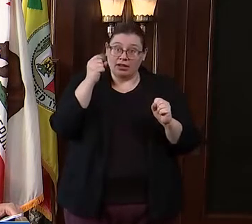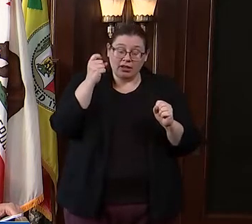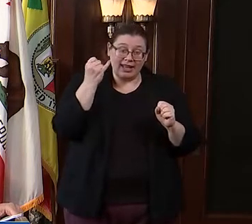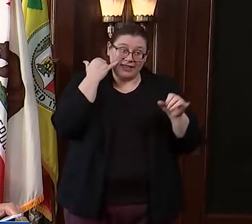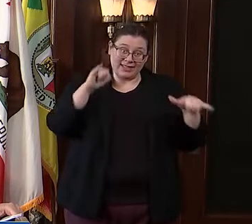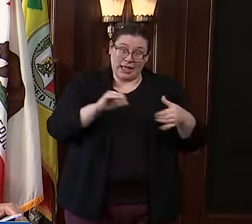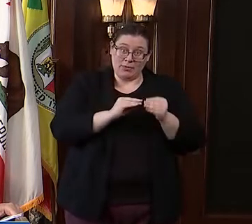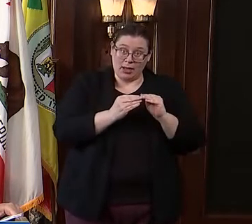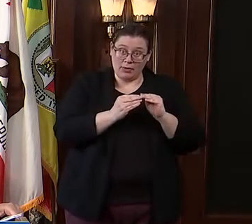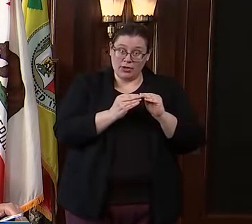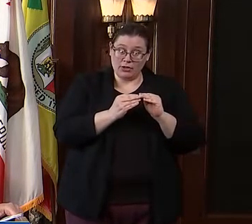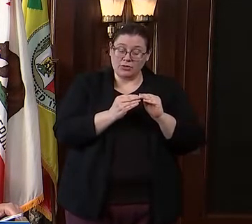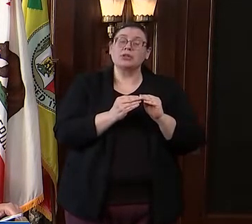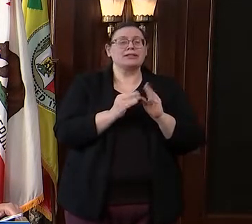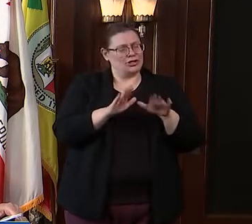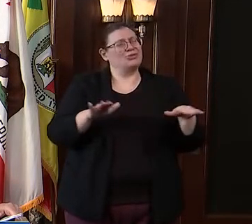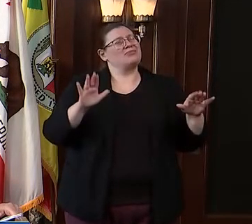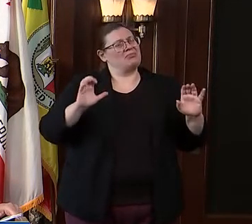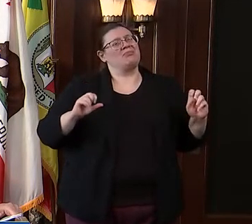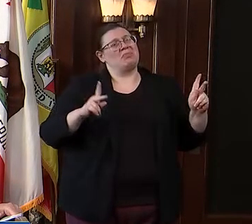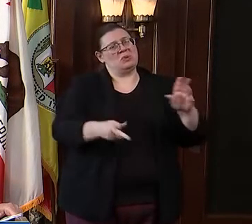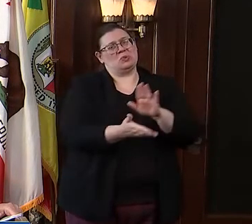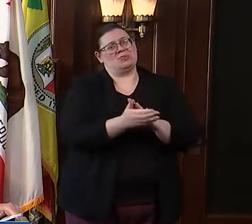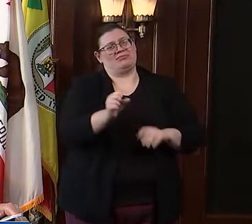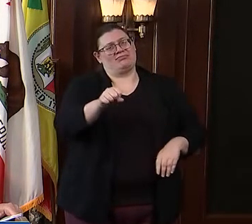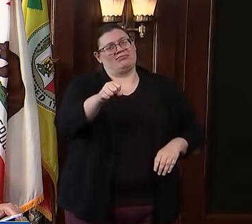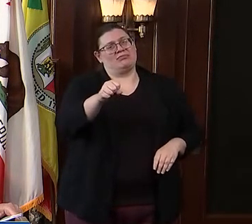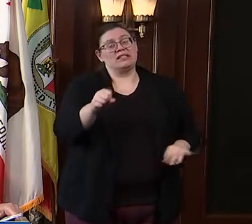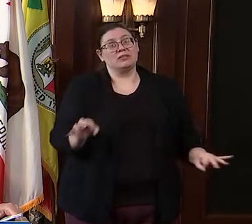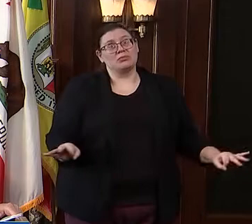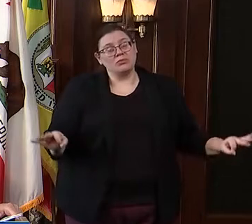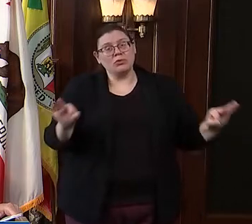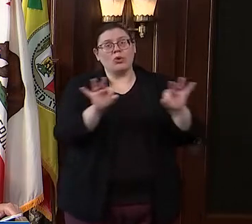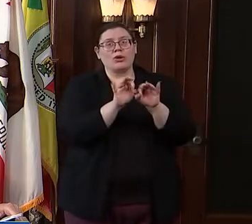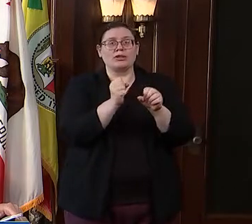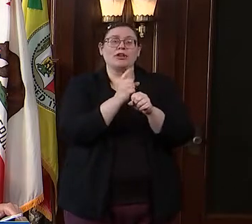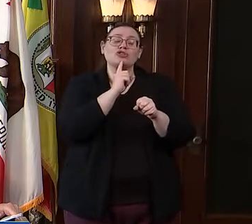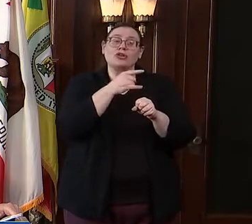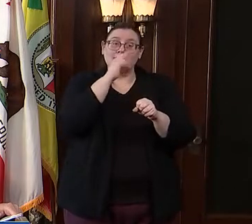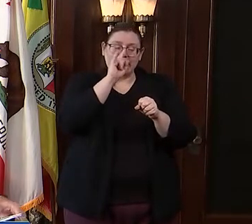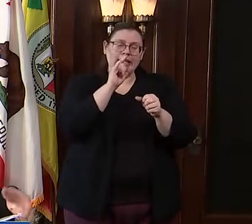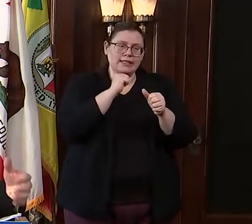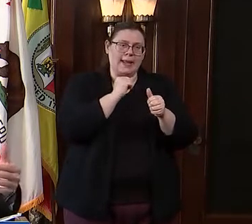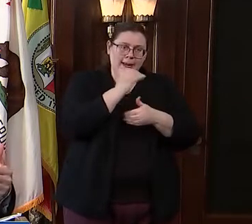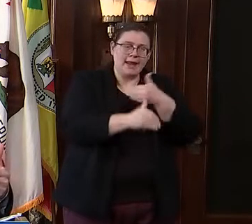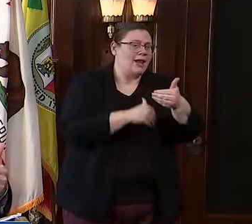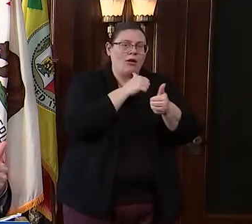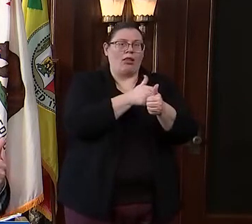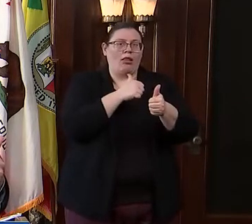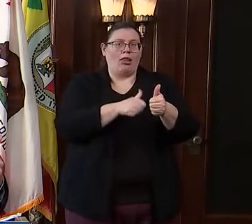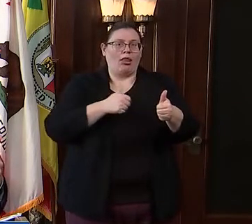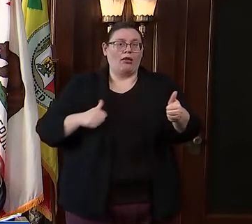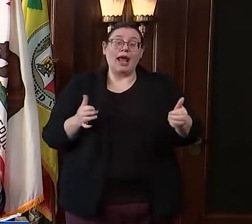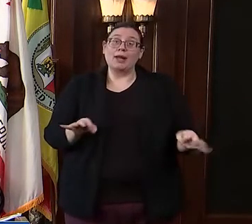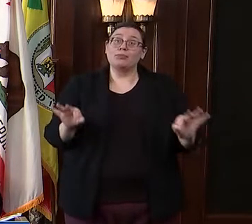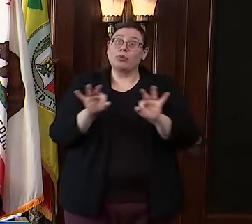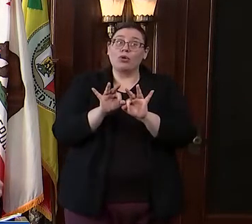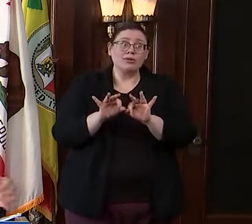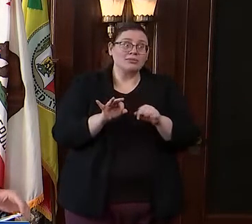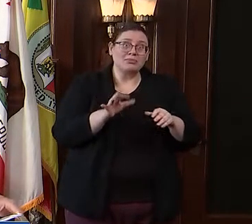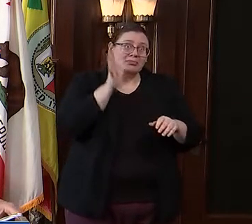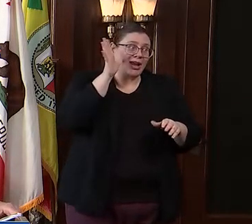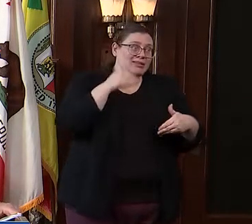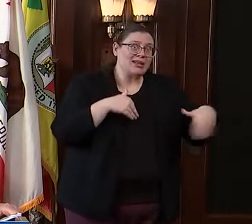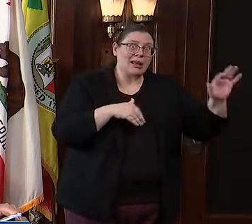we do get children back to school. This is important to make sure our kids don't fall behind, and important so that parents can get back to